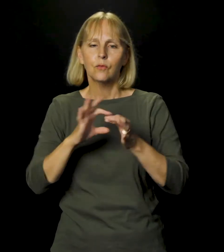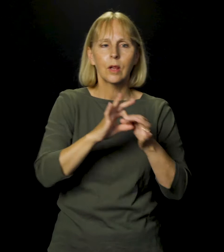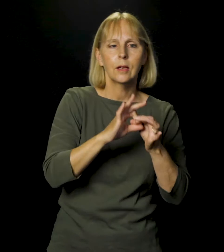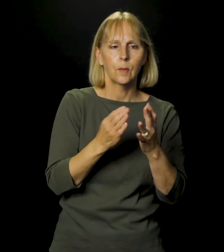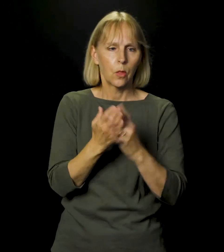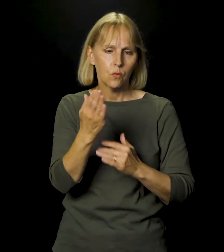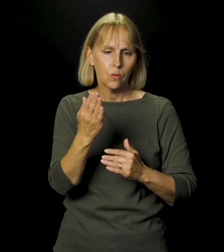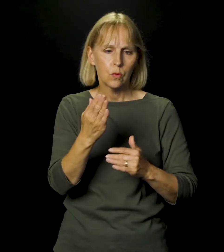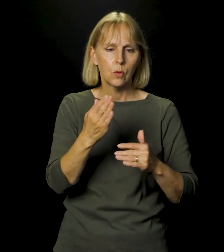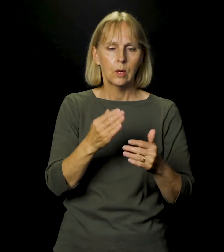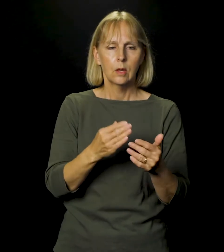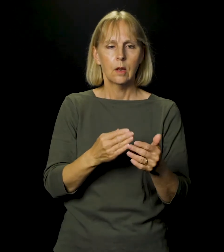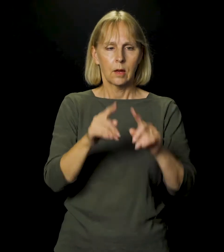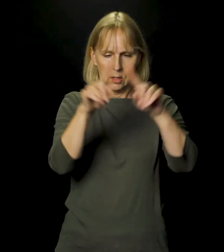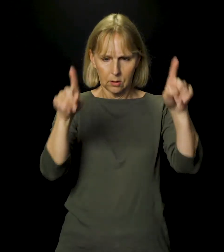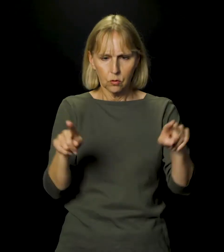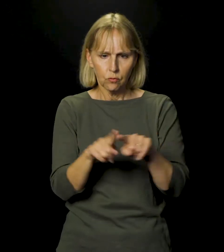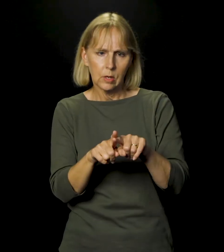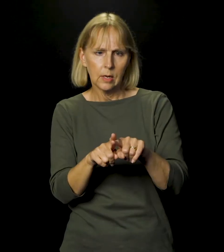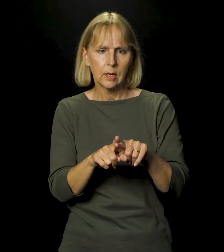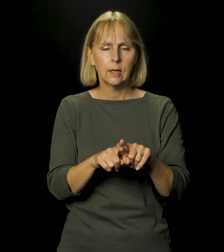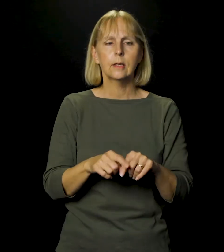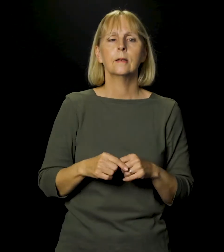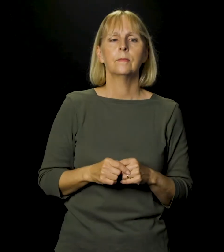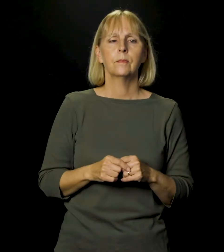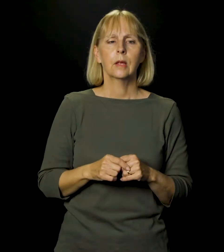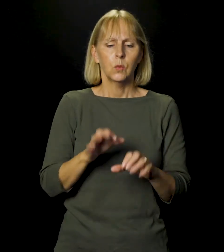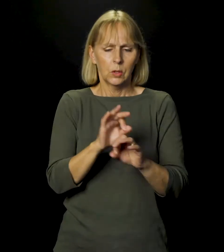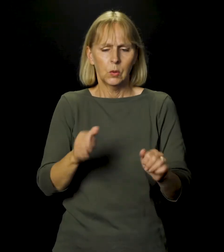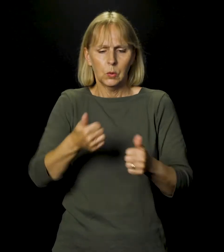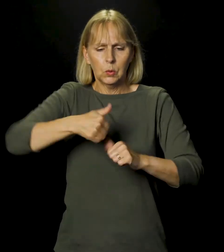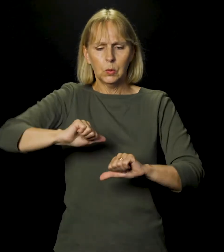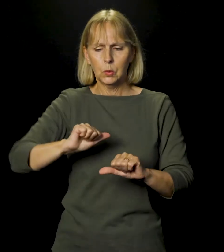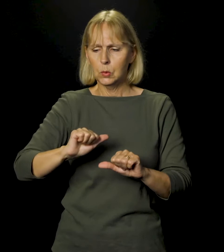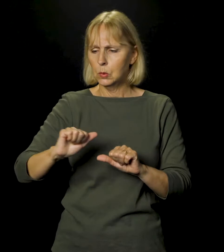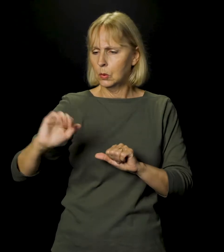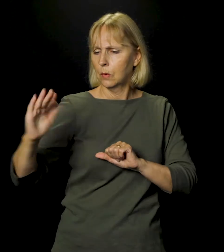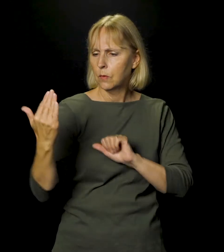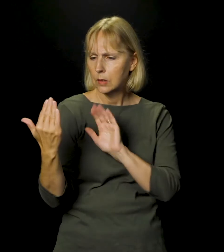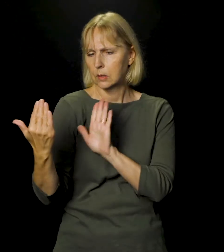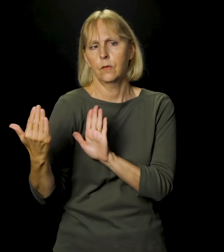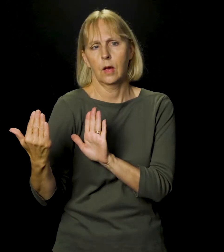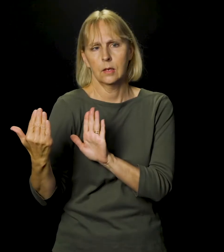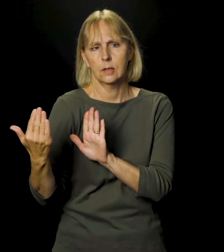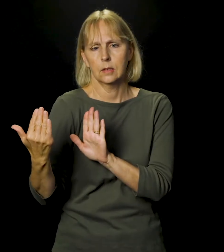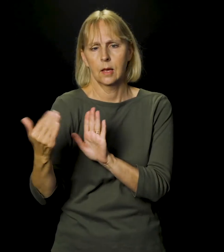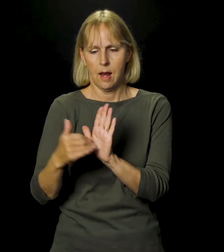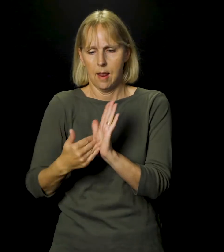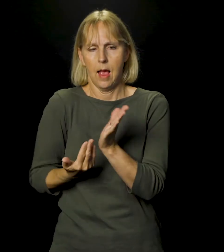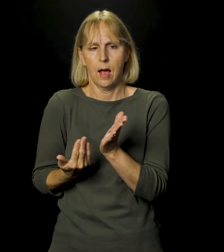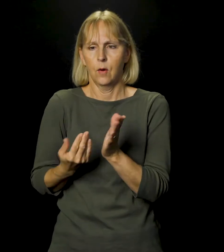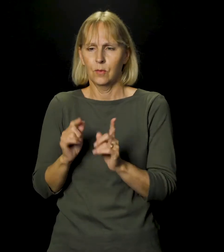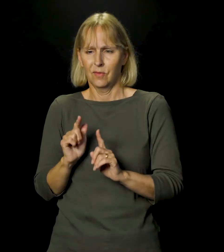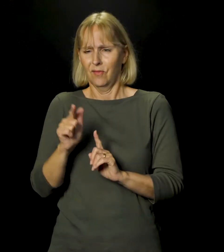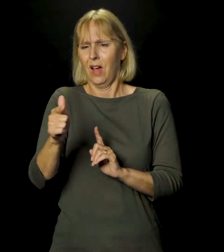relationships well when we're not used to the physical distance between us. And I thought about the times when I go online and